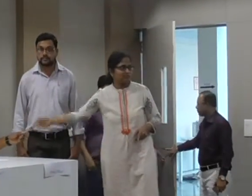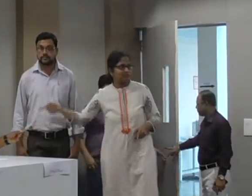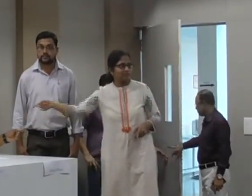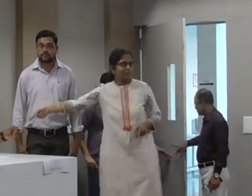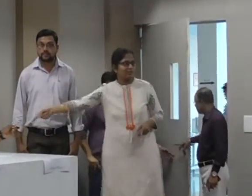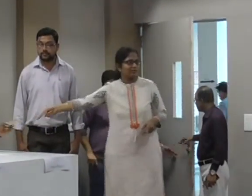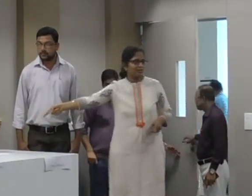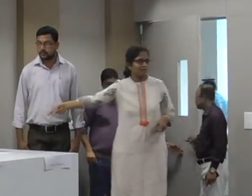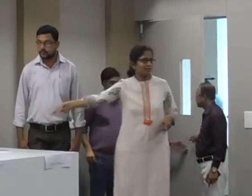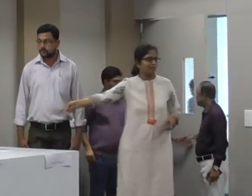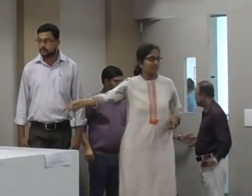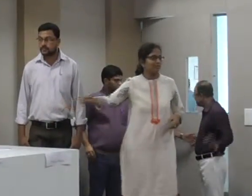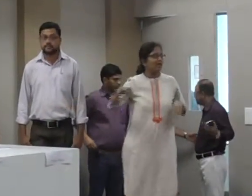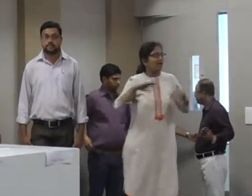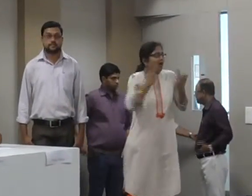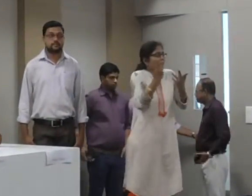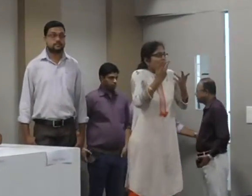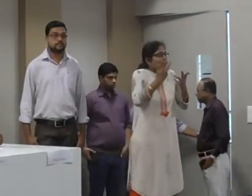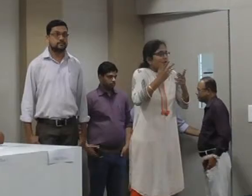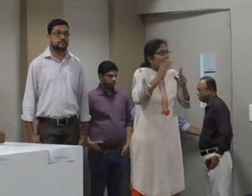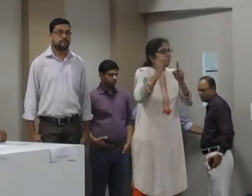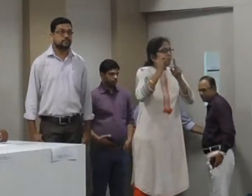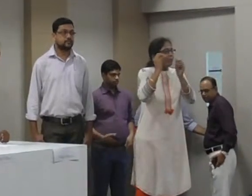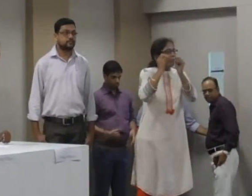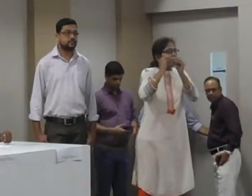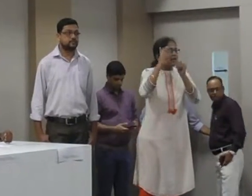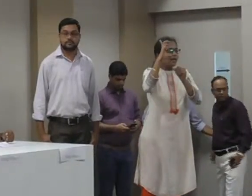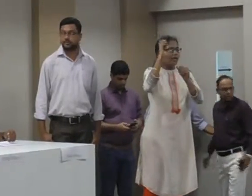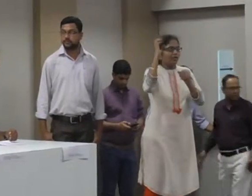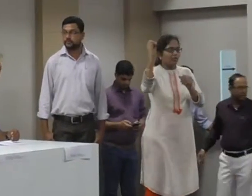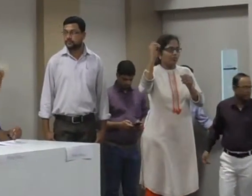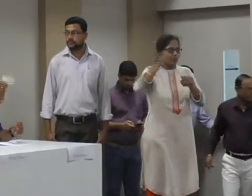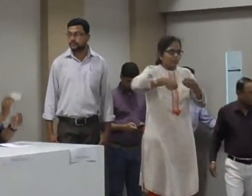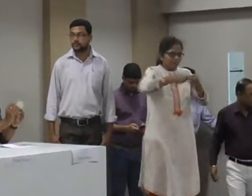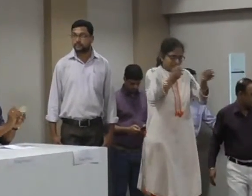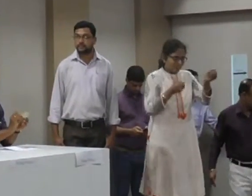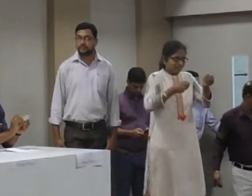photo voter slip to polling officer 1.